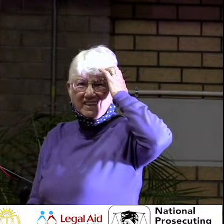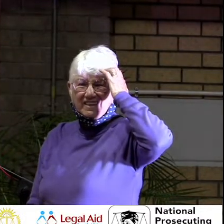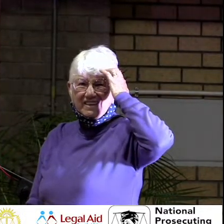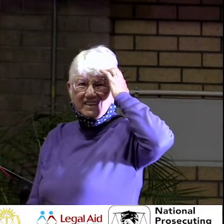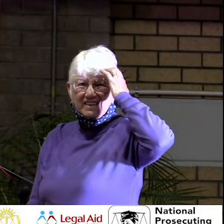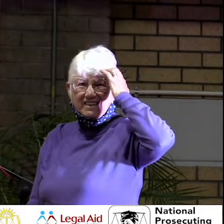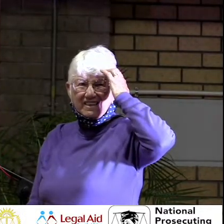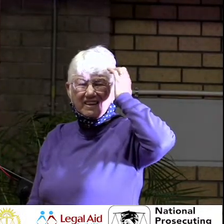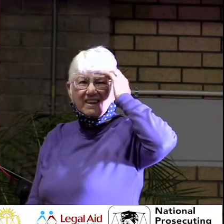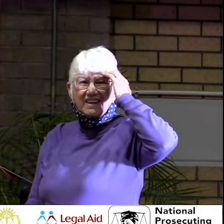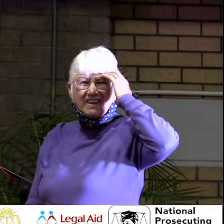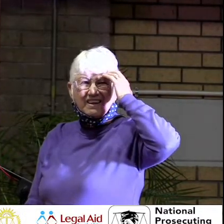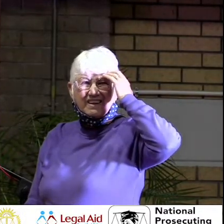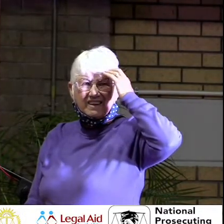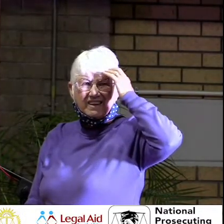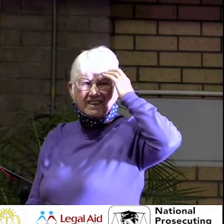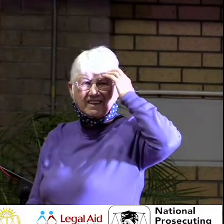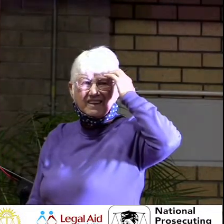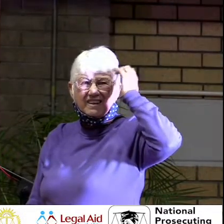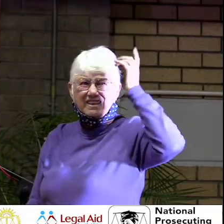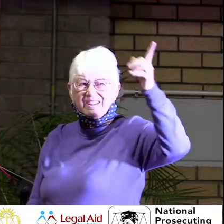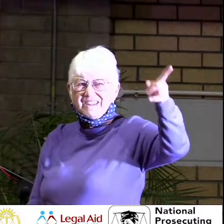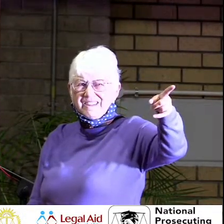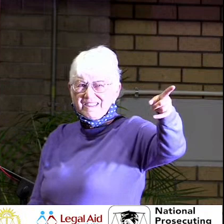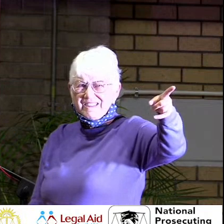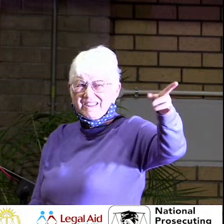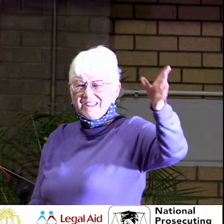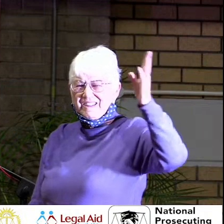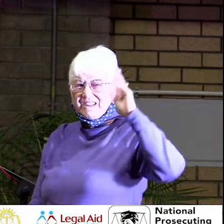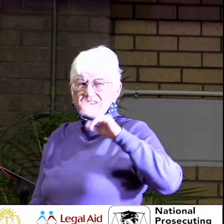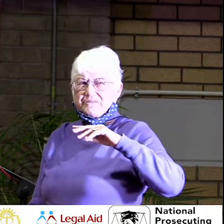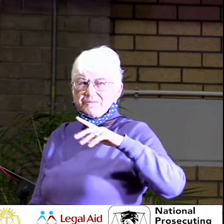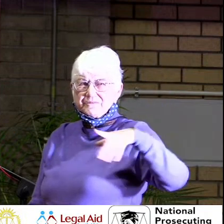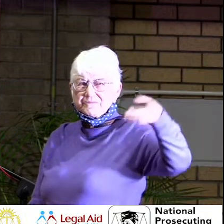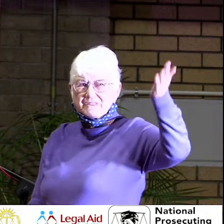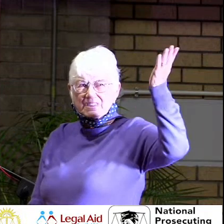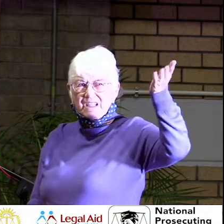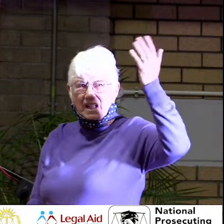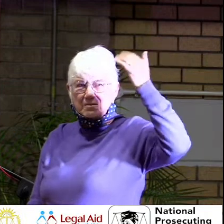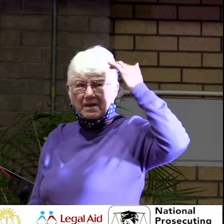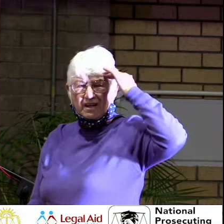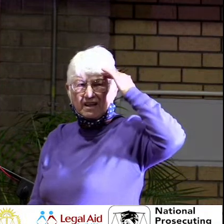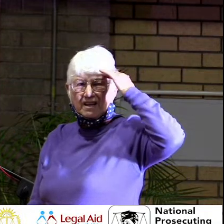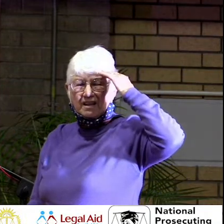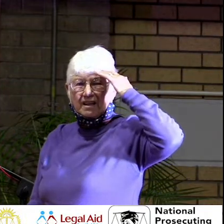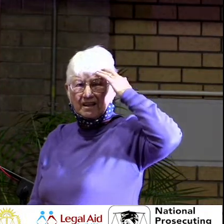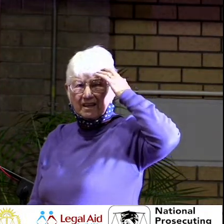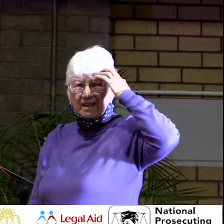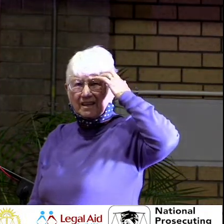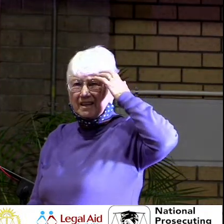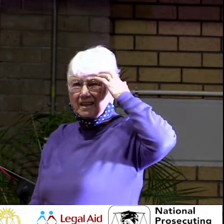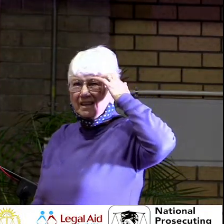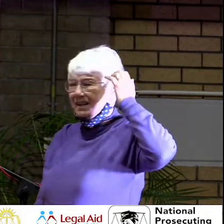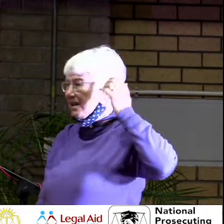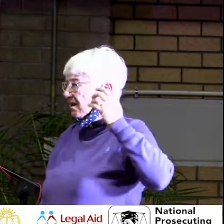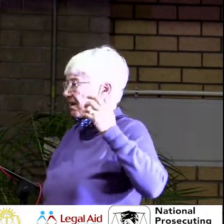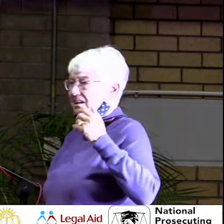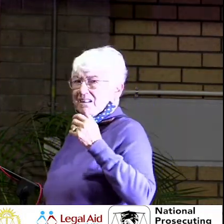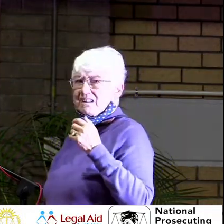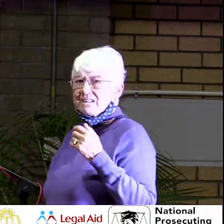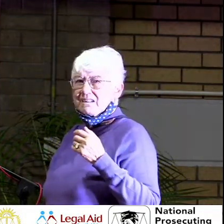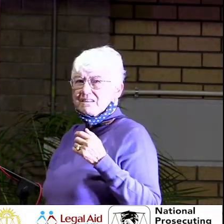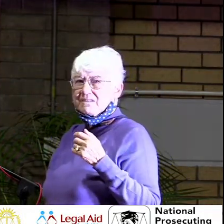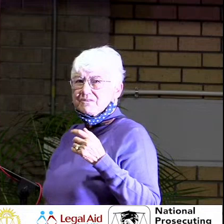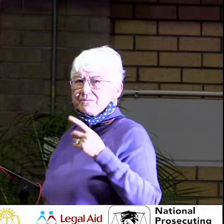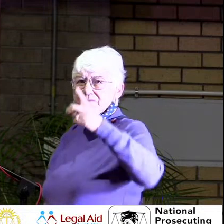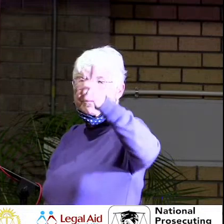to the tree, number 3. Yourself, lady who's standing up. And then I want another lady. There's